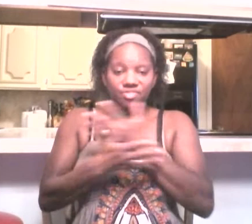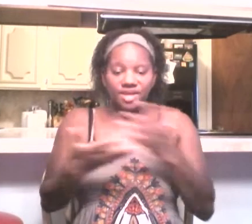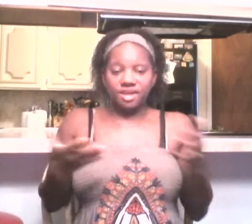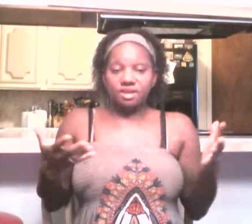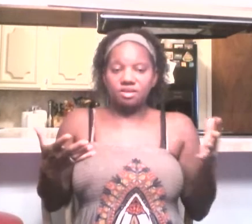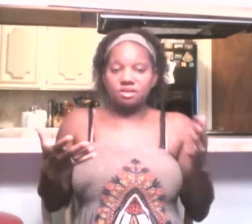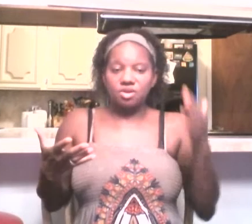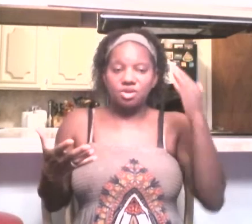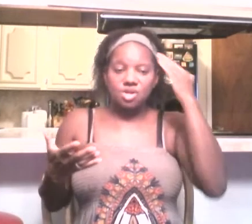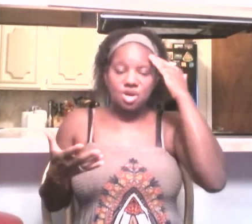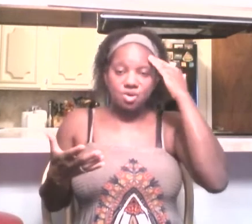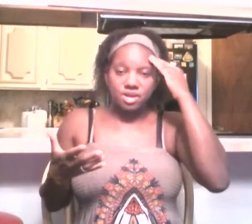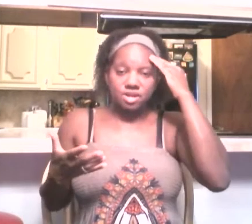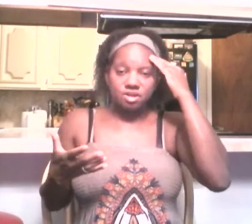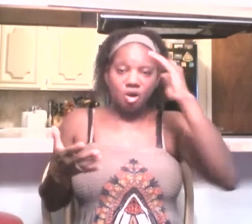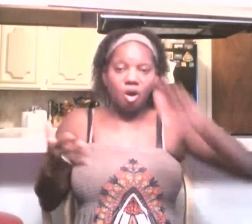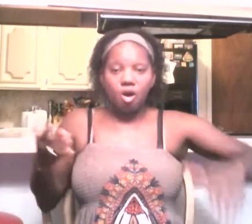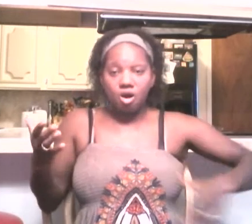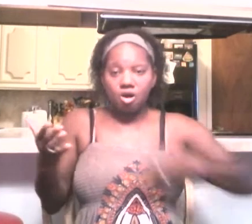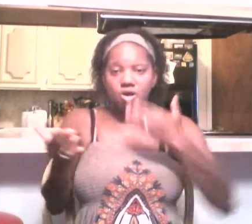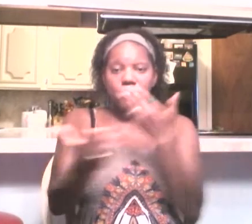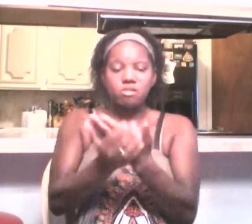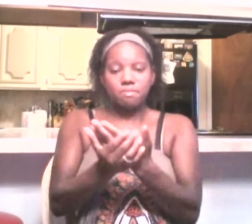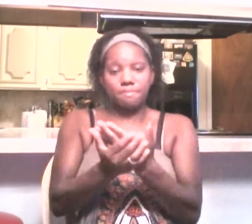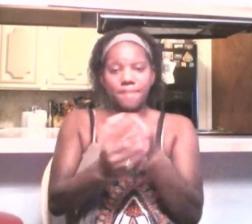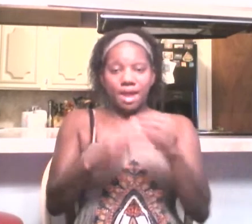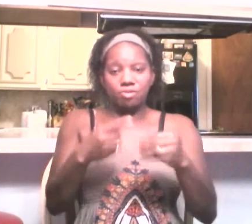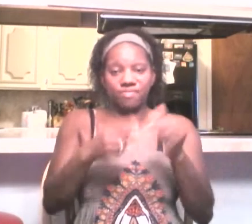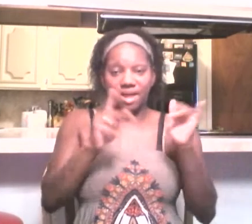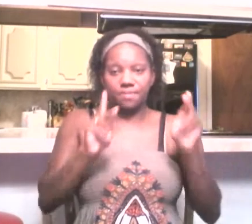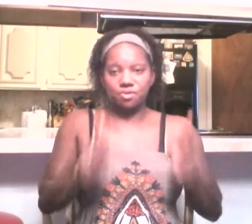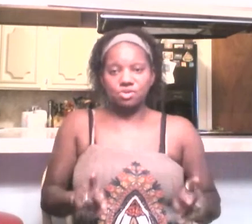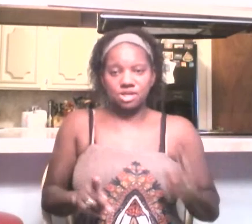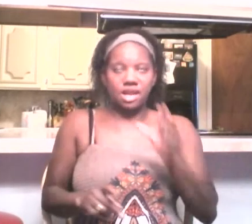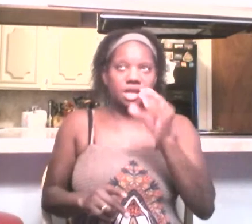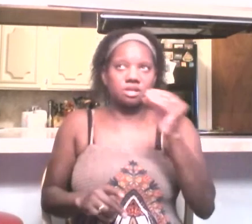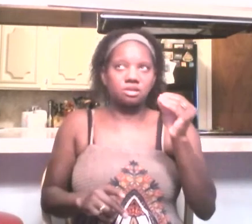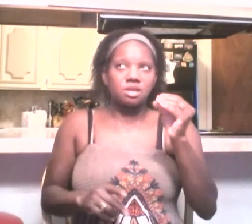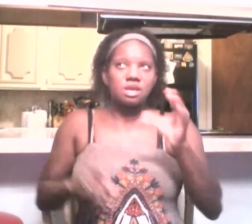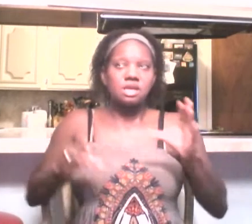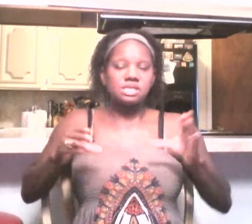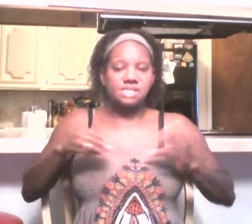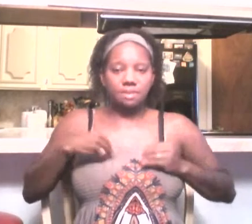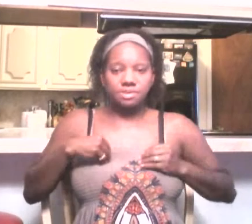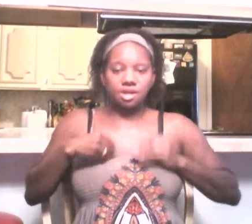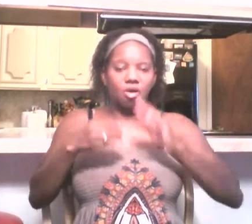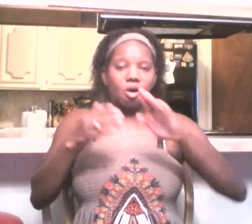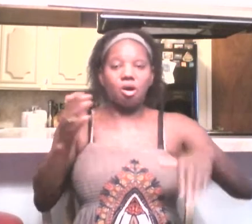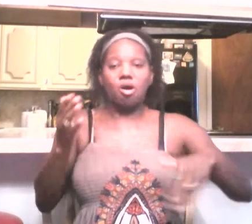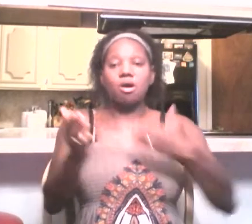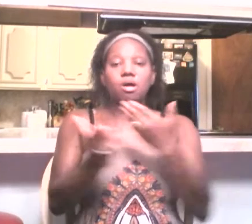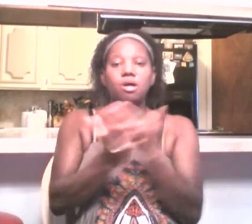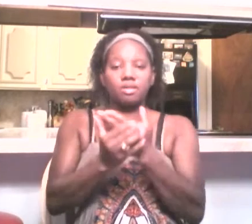everything. Knowing all about that person and accepting all of